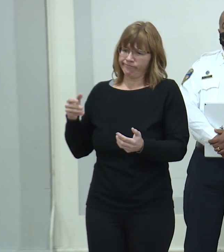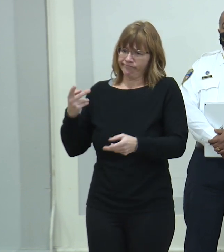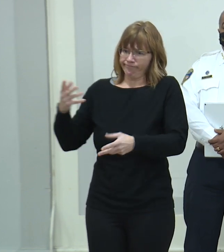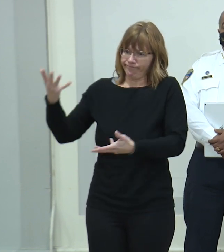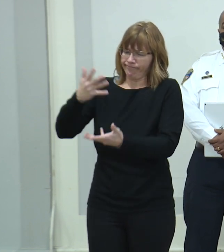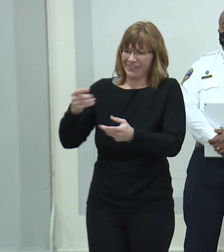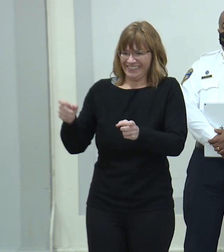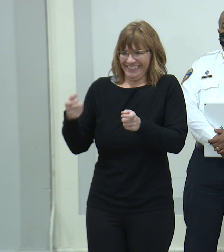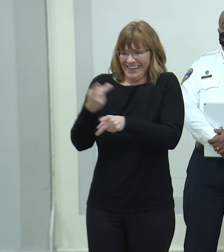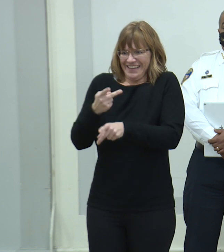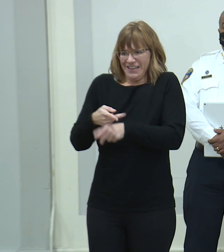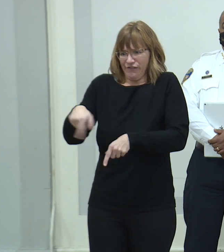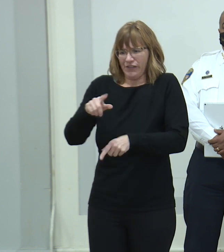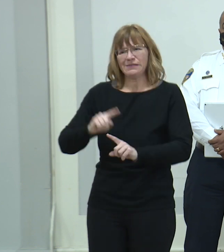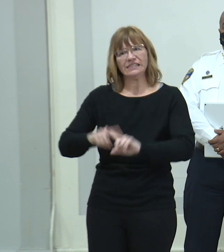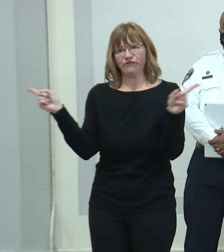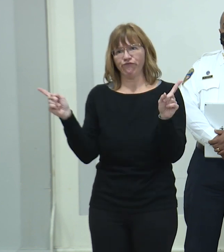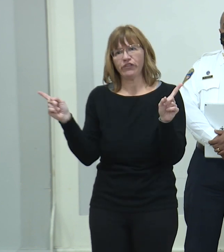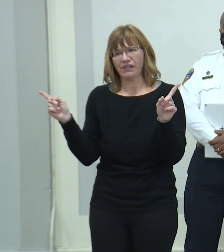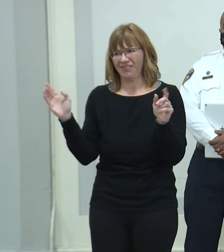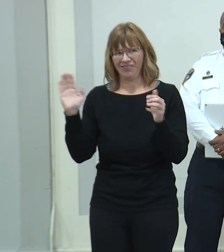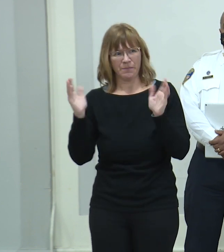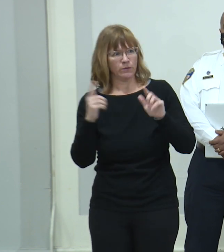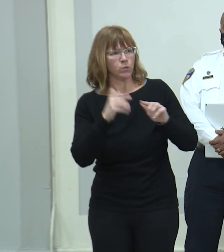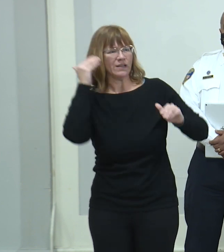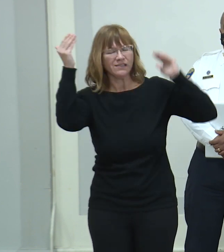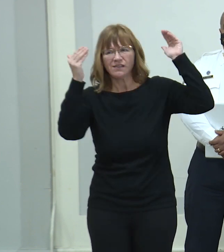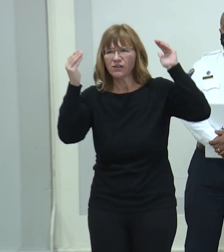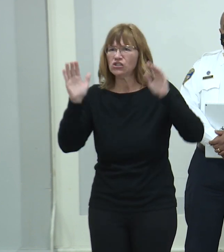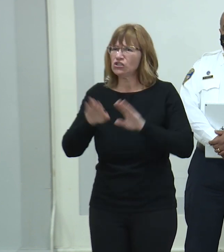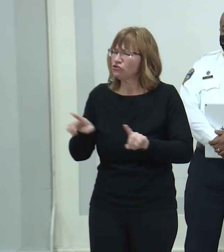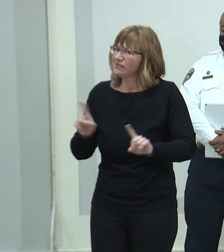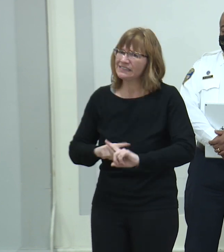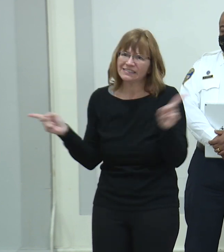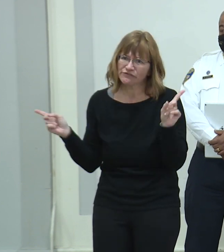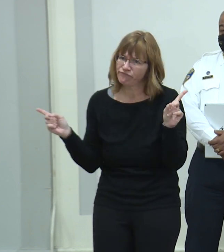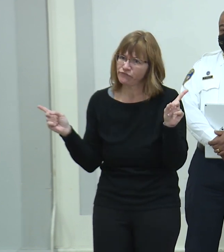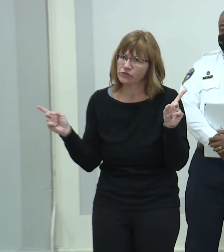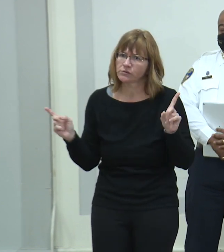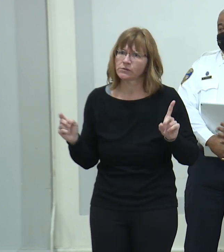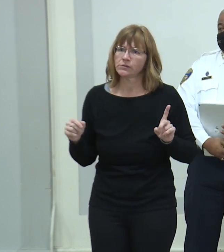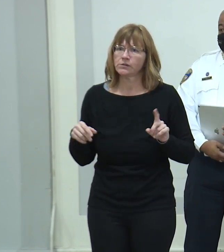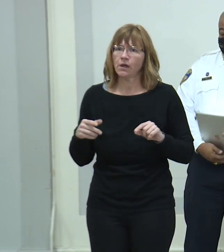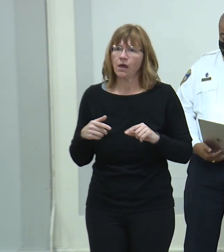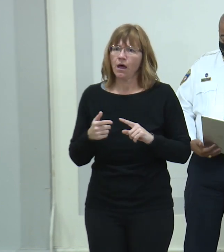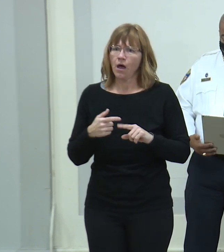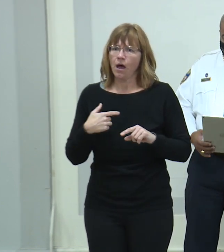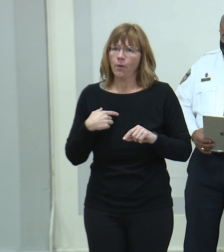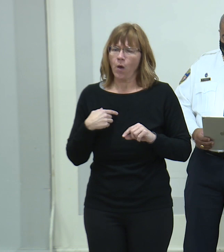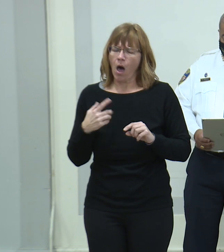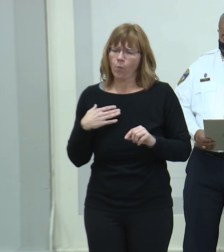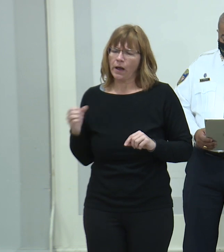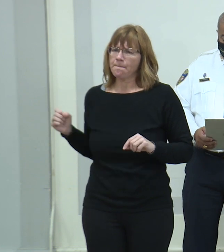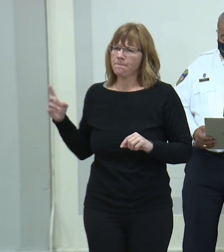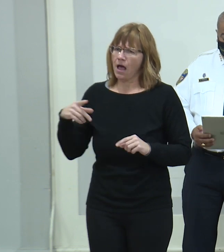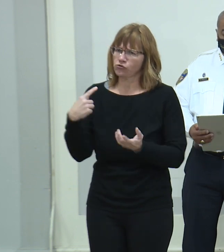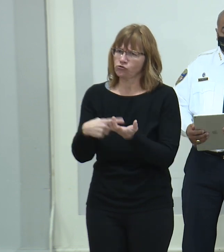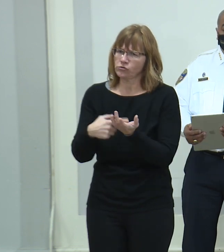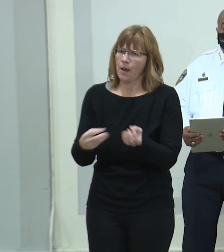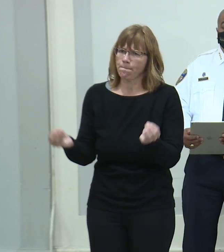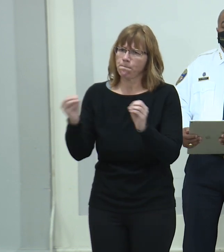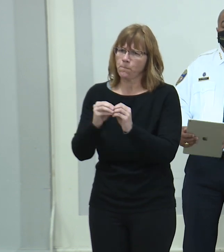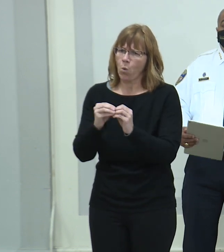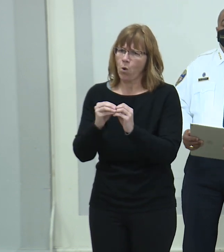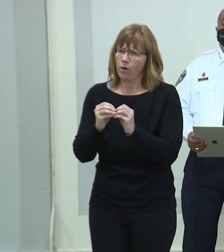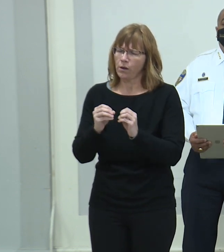the life or shooting or harming a young person. And I'm going to come back up, but I want to start off by setting the tone there first to